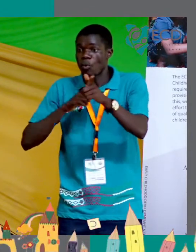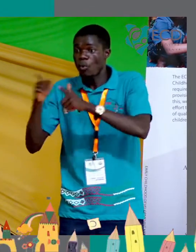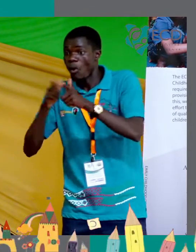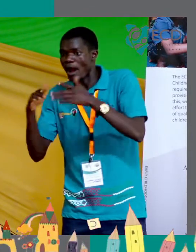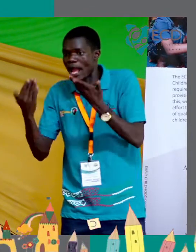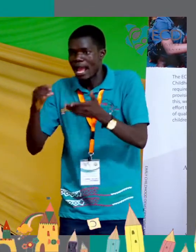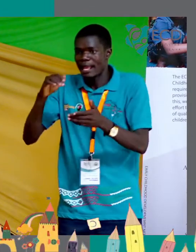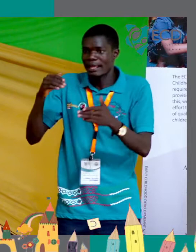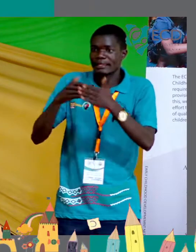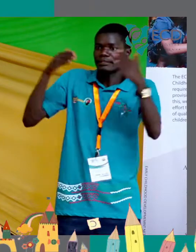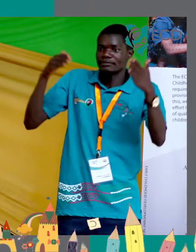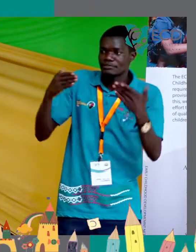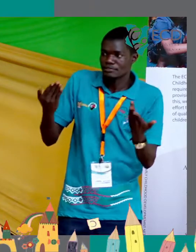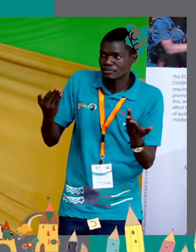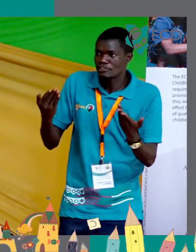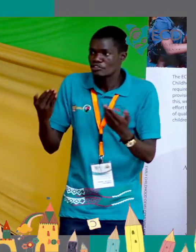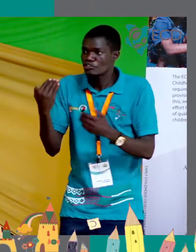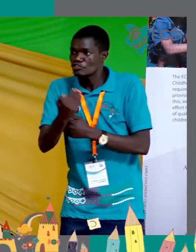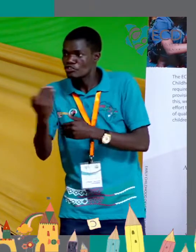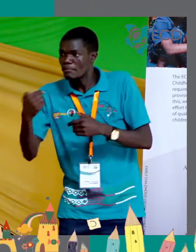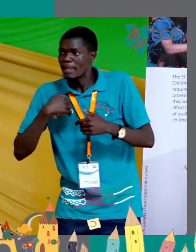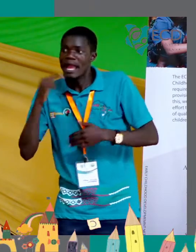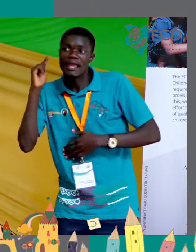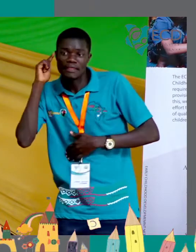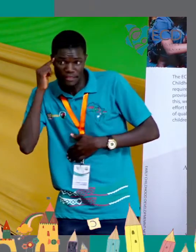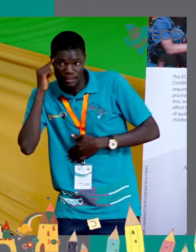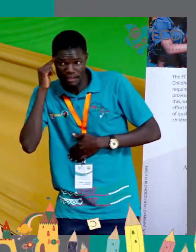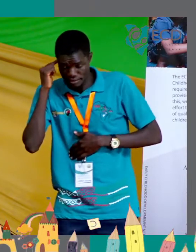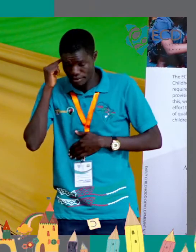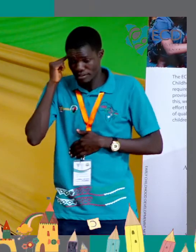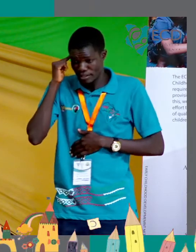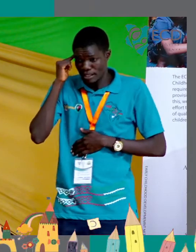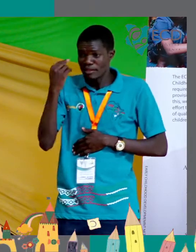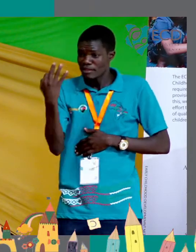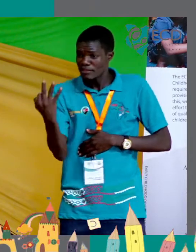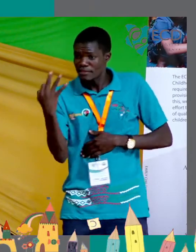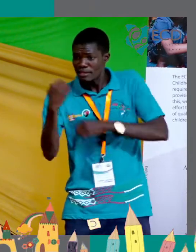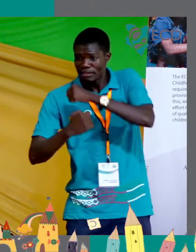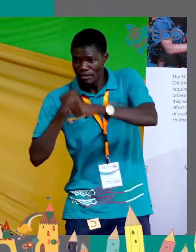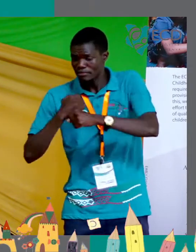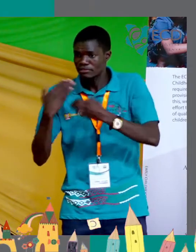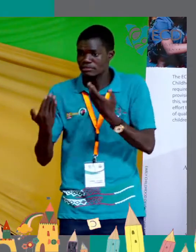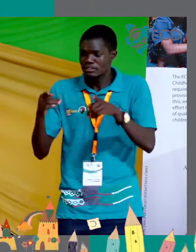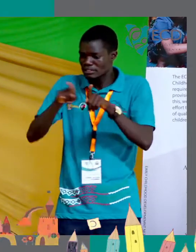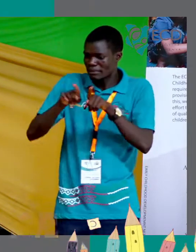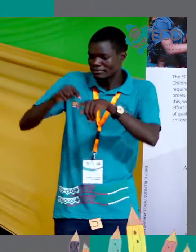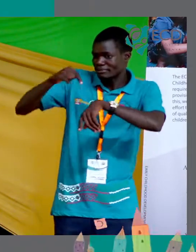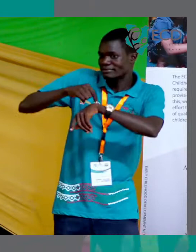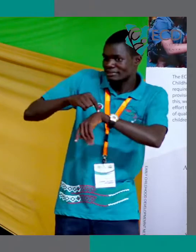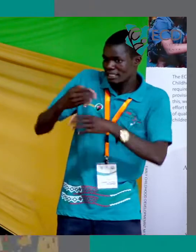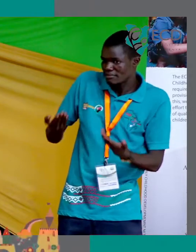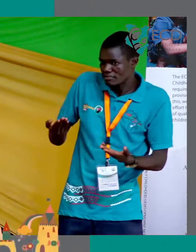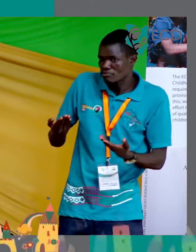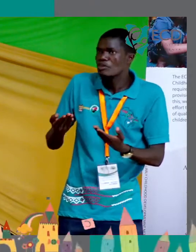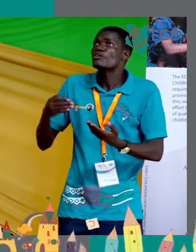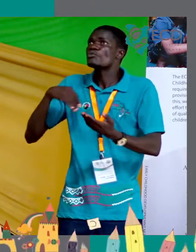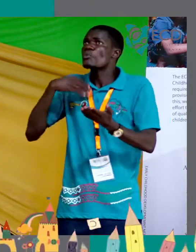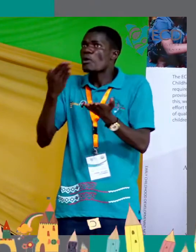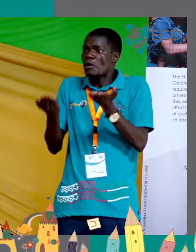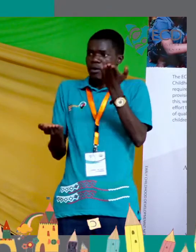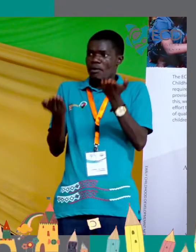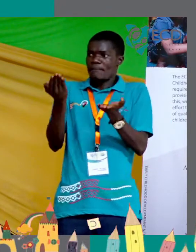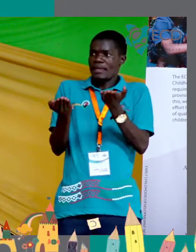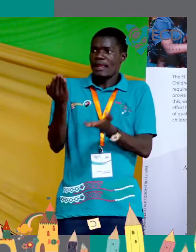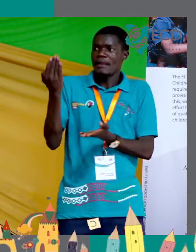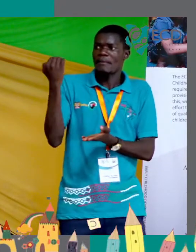children. So I picked 3 years, same period in time, to compare the